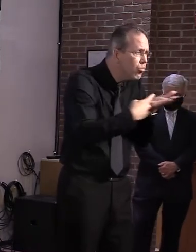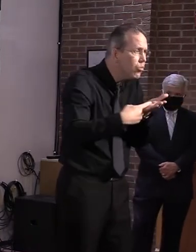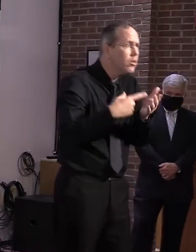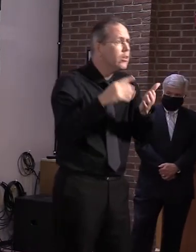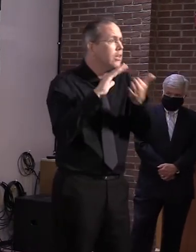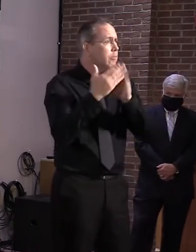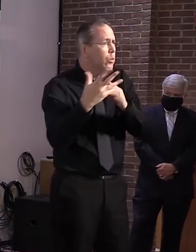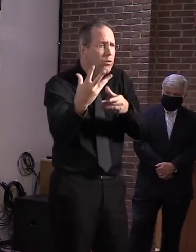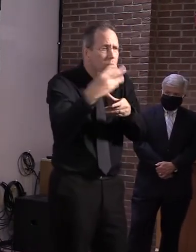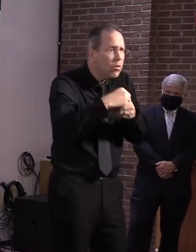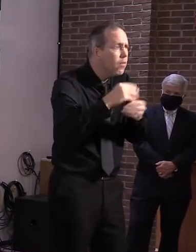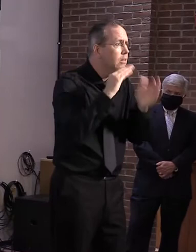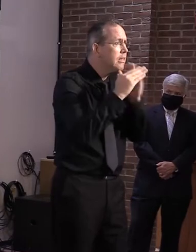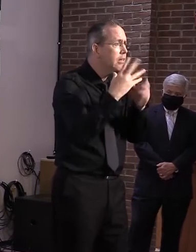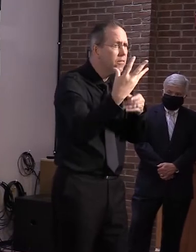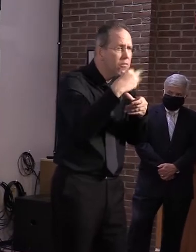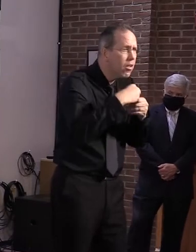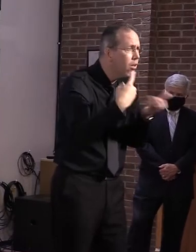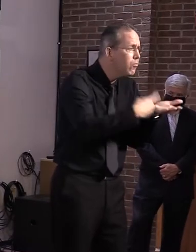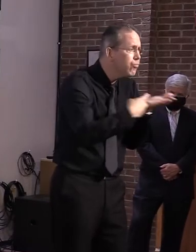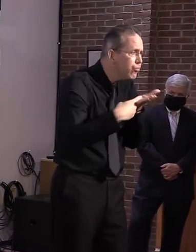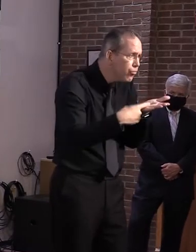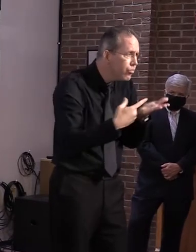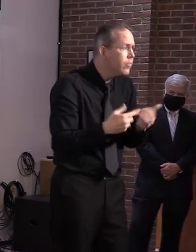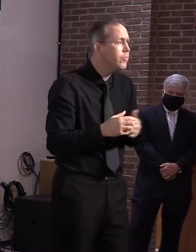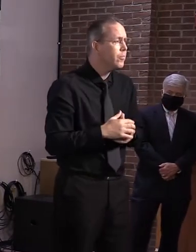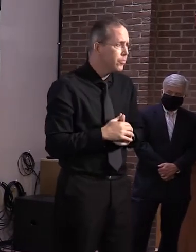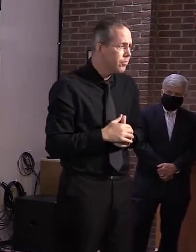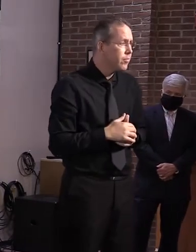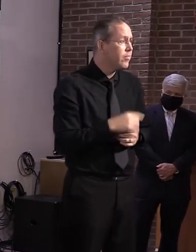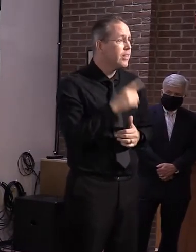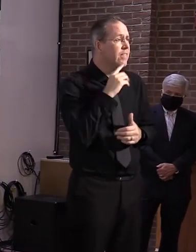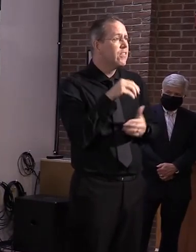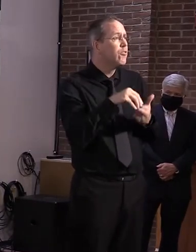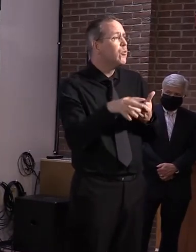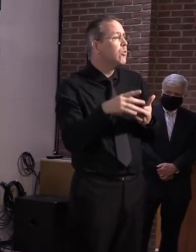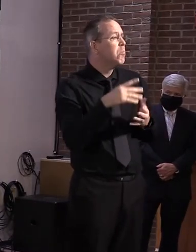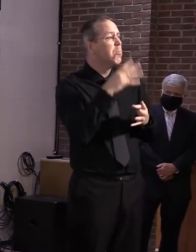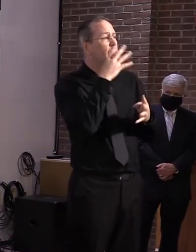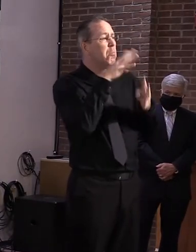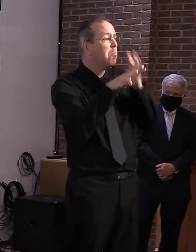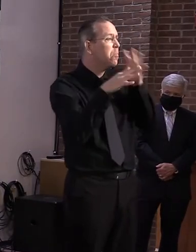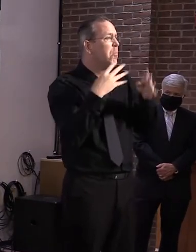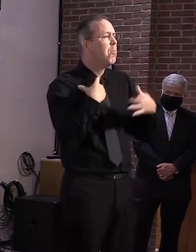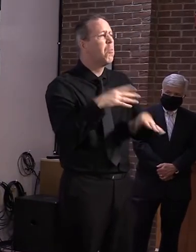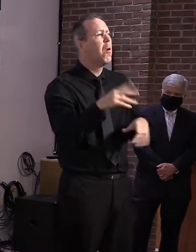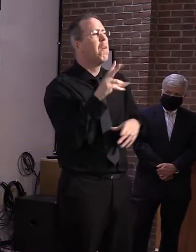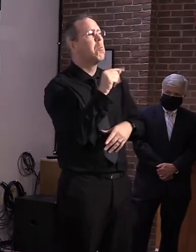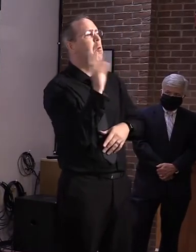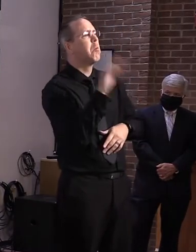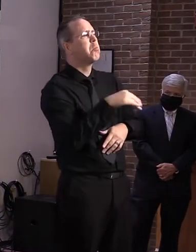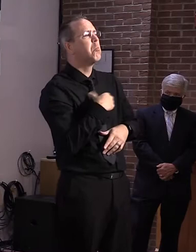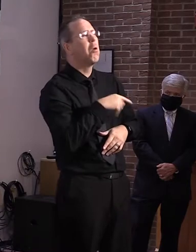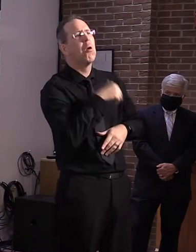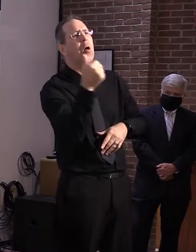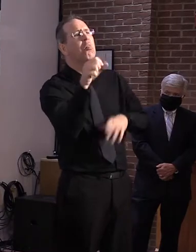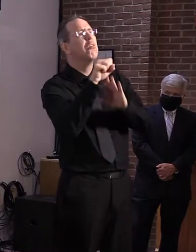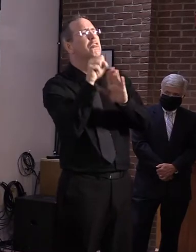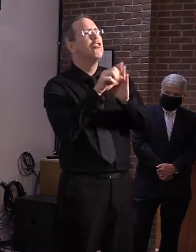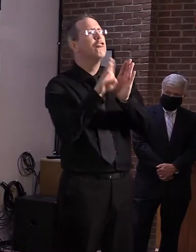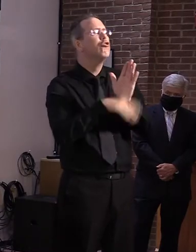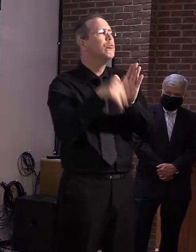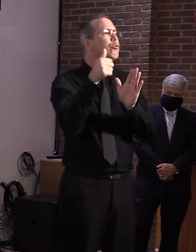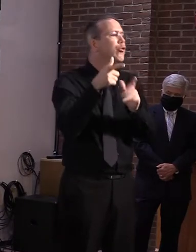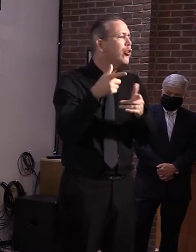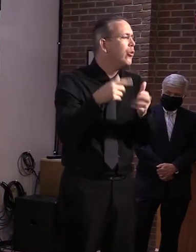have a cheap college experience, yes, they can get it in other places online only. But I don't think that's what the college experience